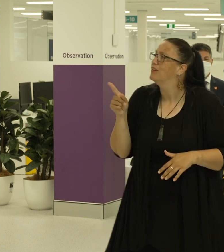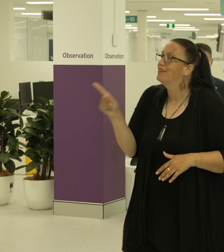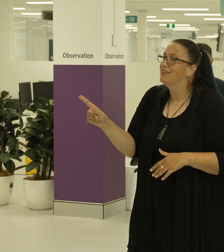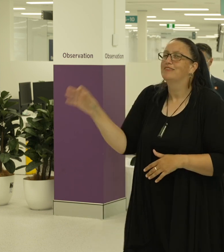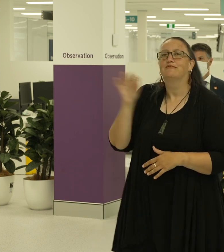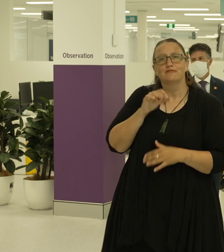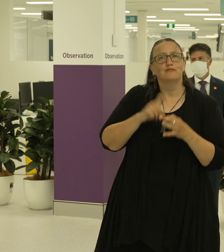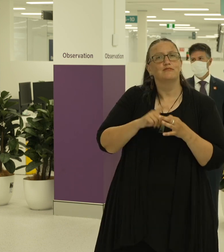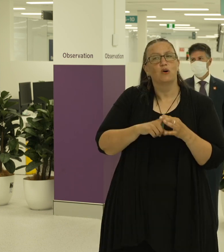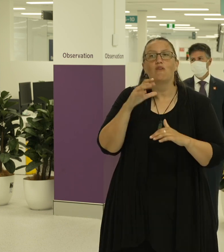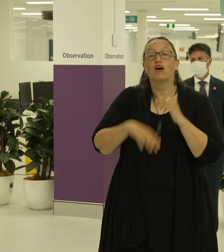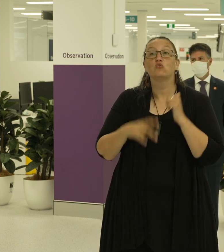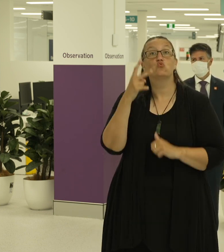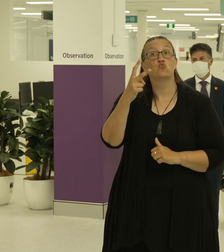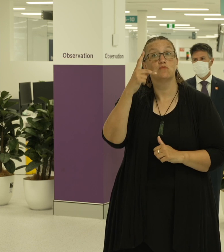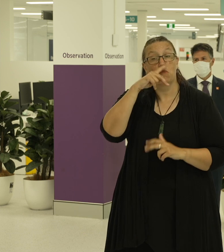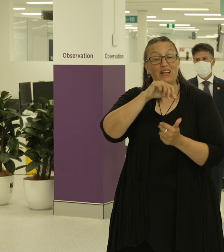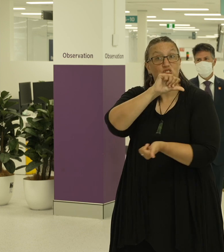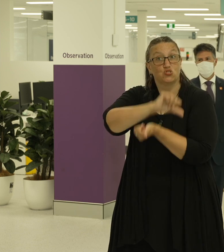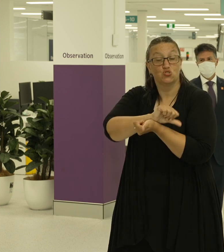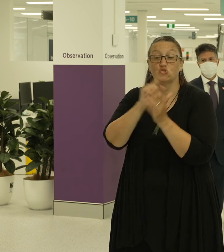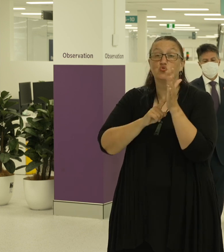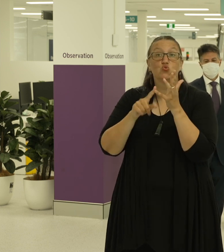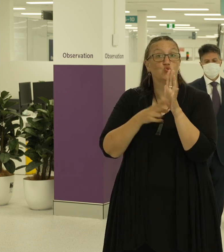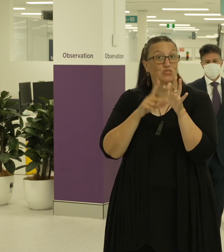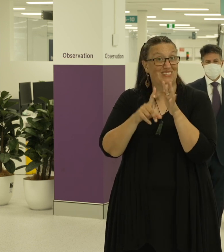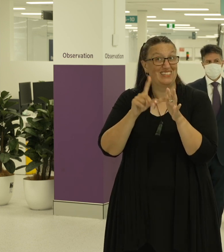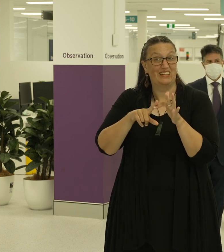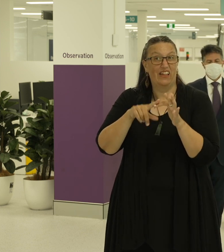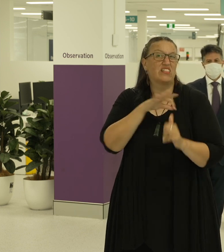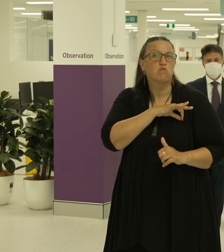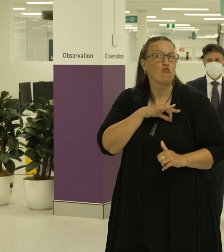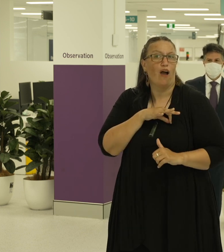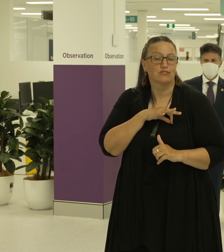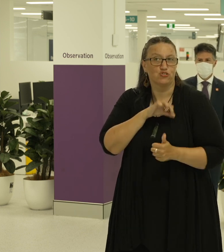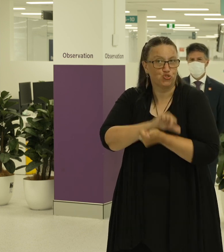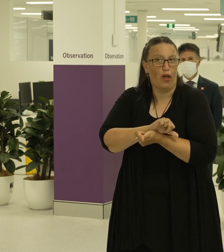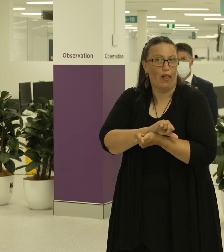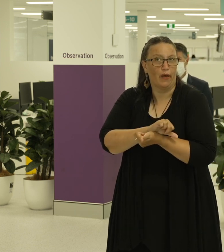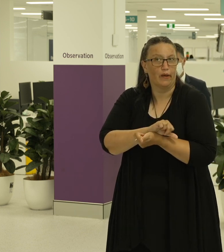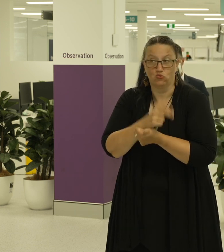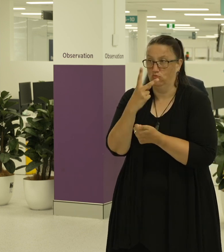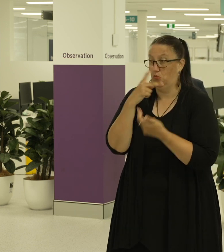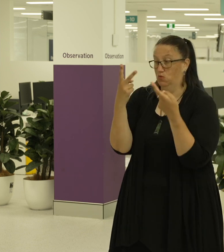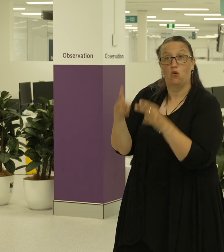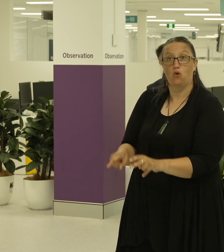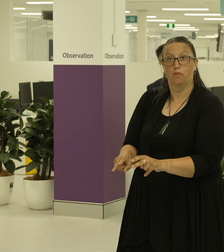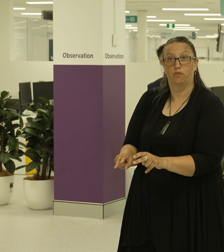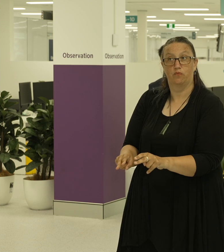some concerns raised about the deaths of 2 inmates at the private correctional facility. Yes. It's understood perhaps that one of them did